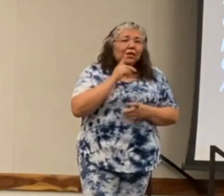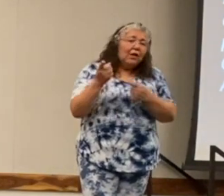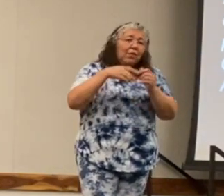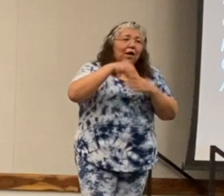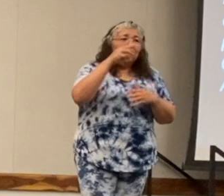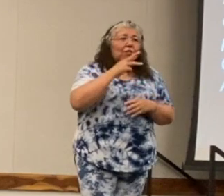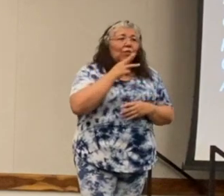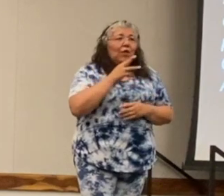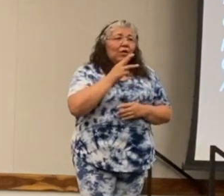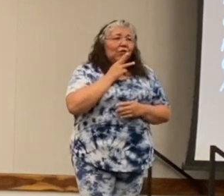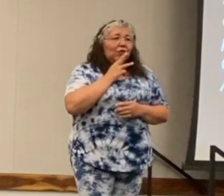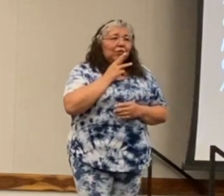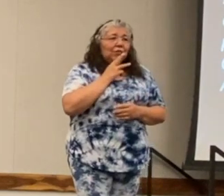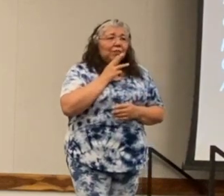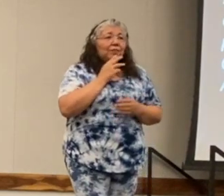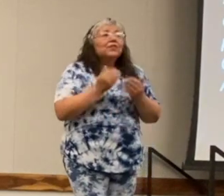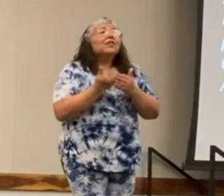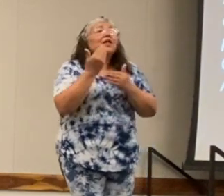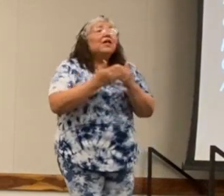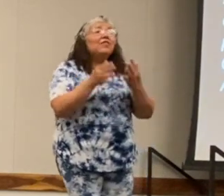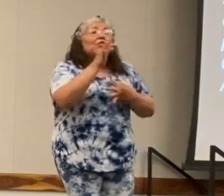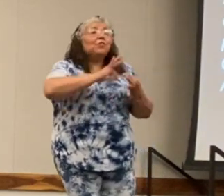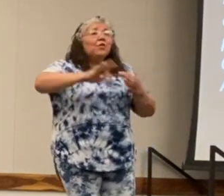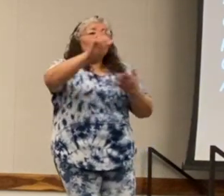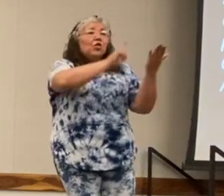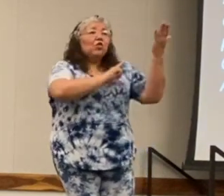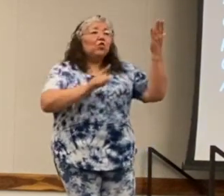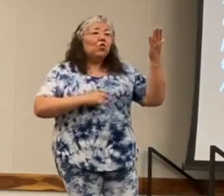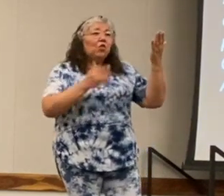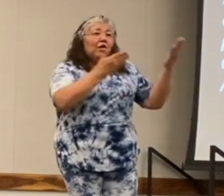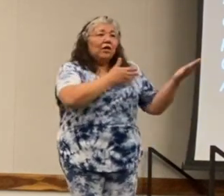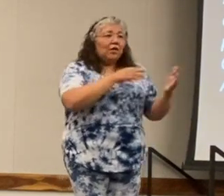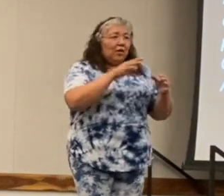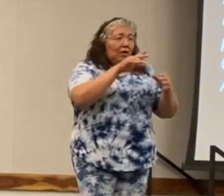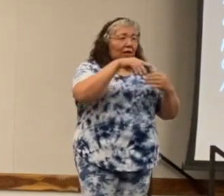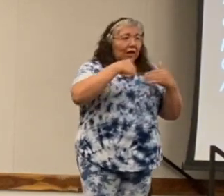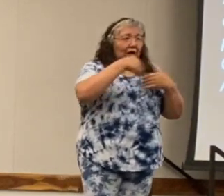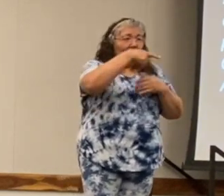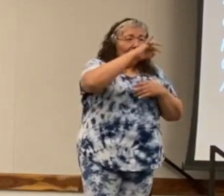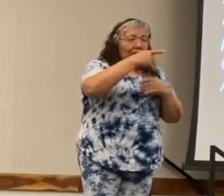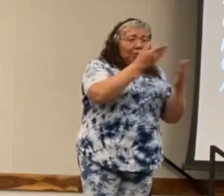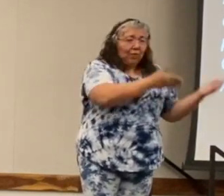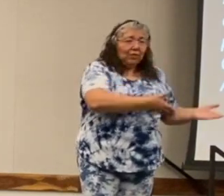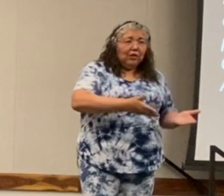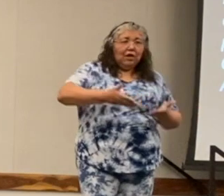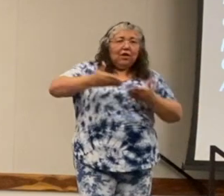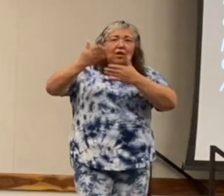water. Then the Spirit of the Lord carried Philip away. That's freaky.